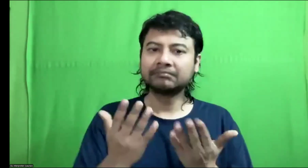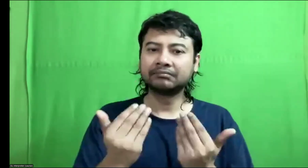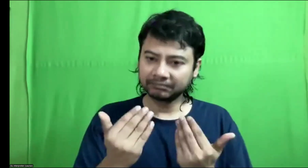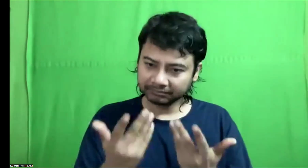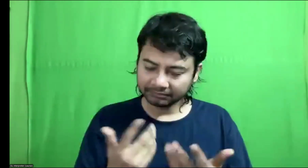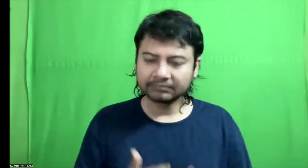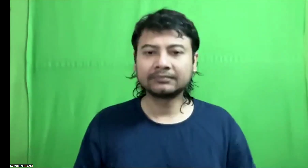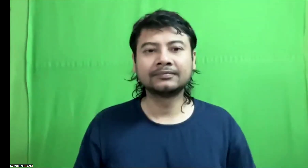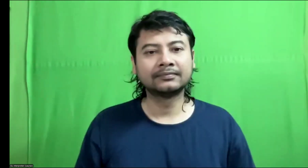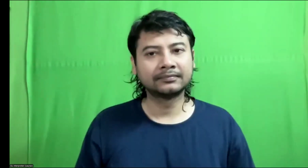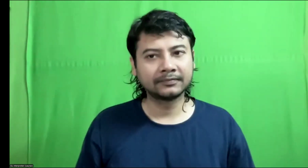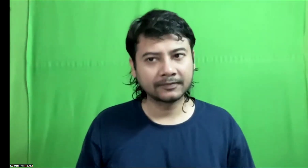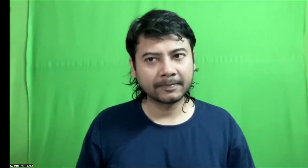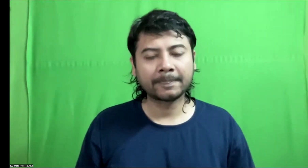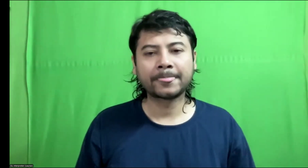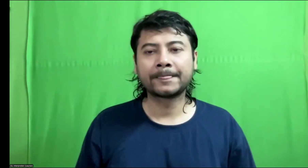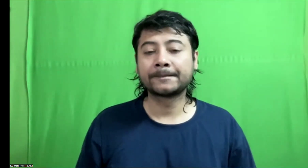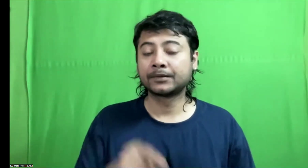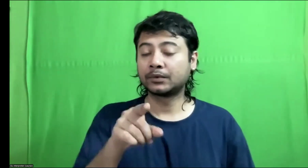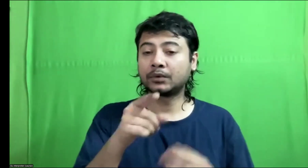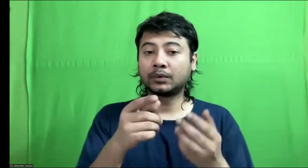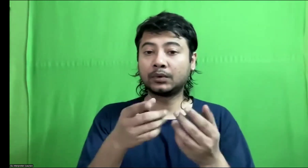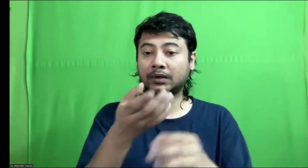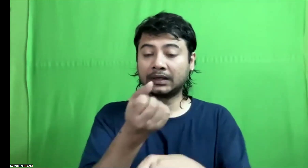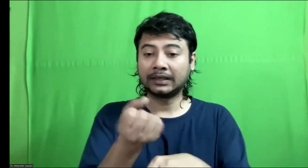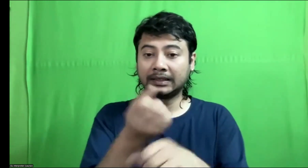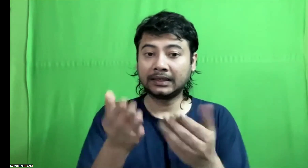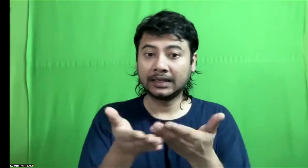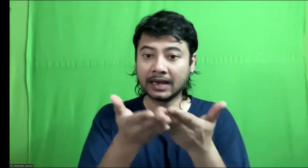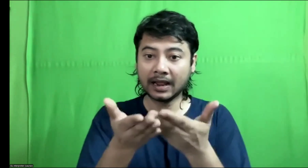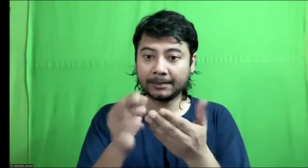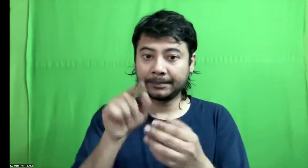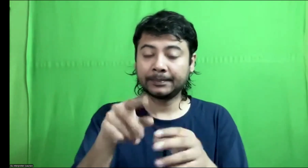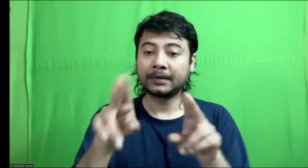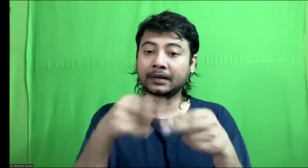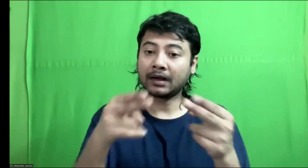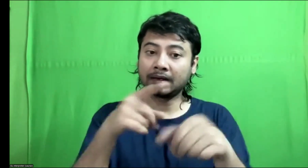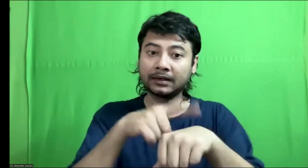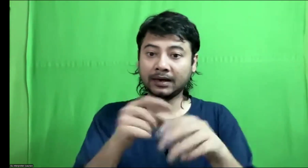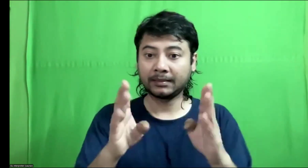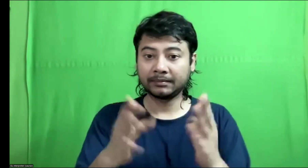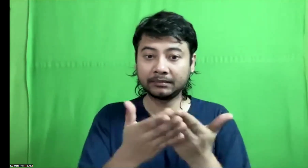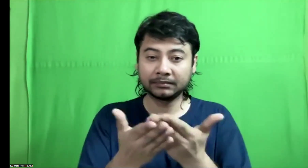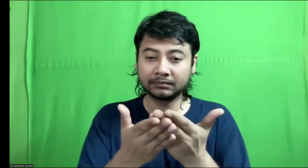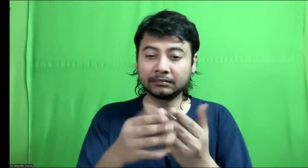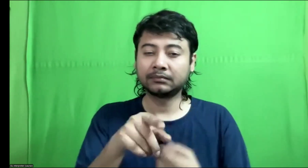So that much powerful is this process of offering a ghee lamp in the month of